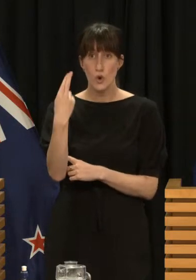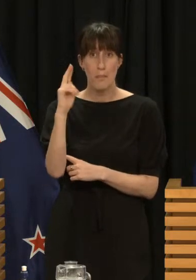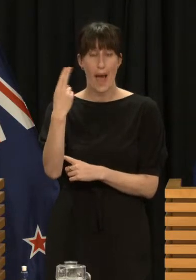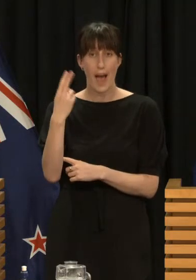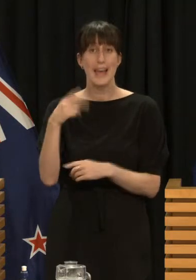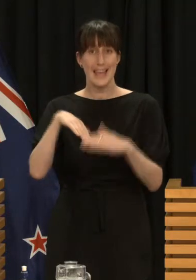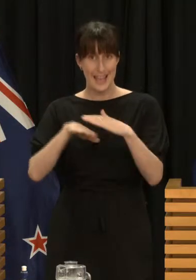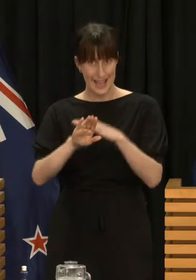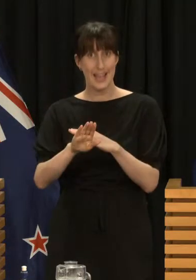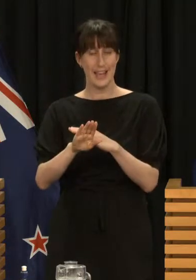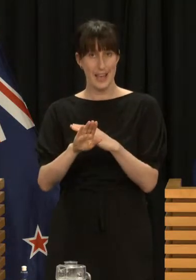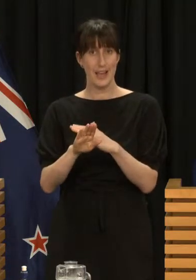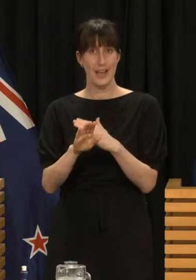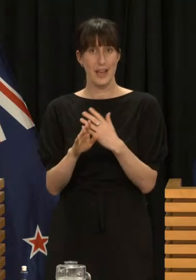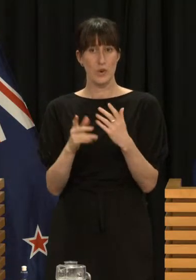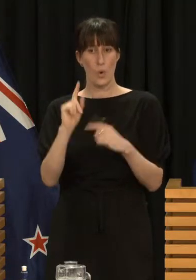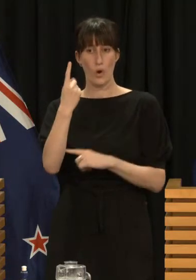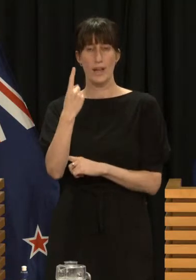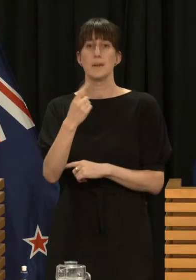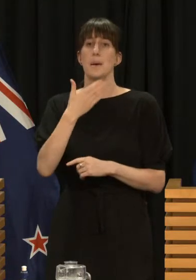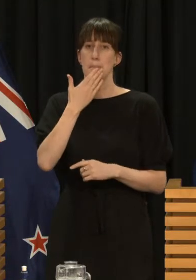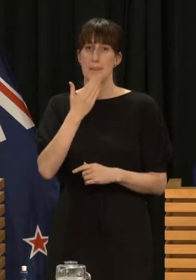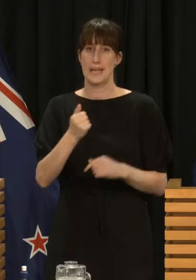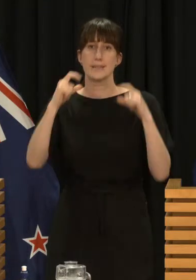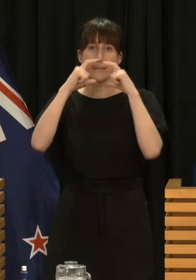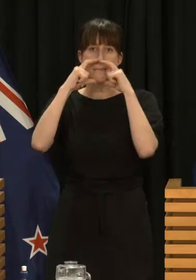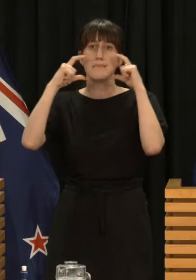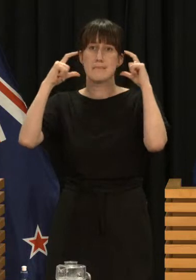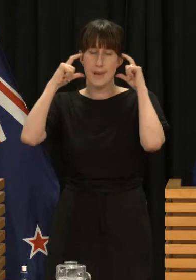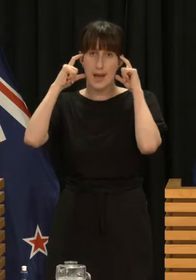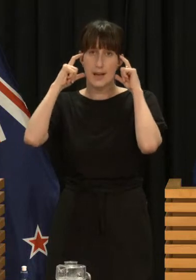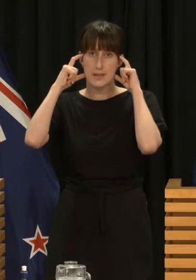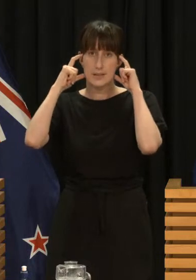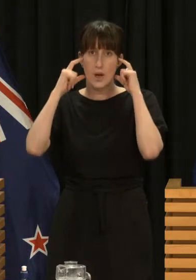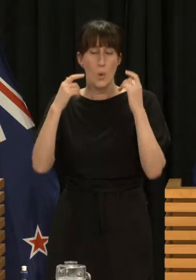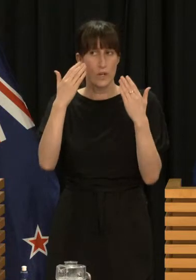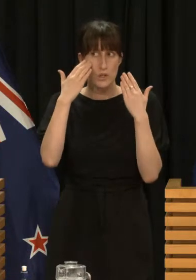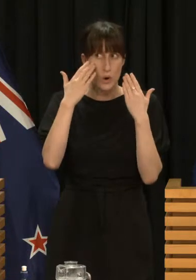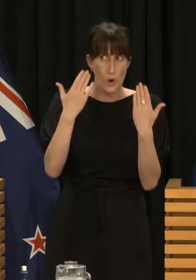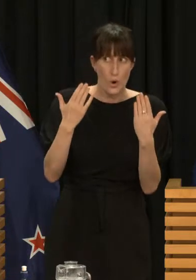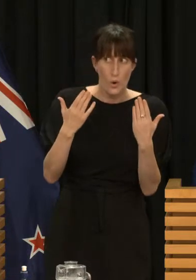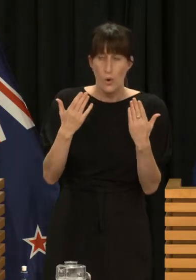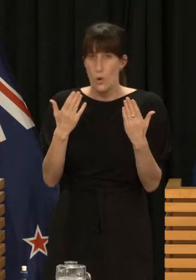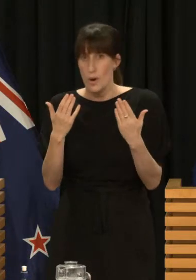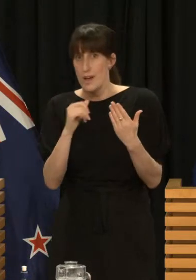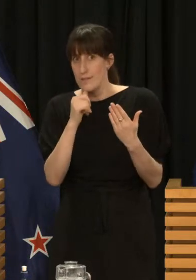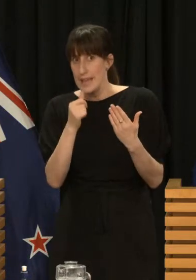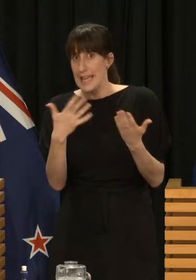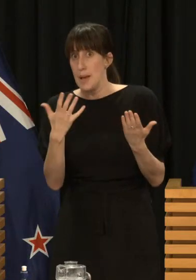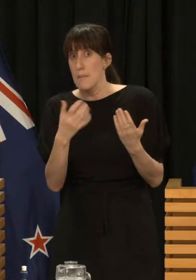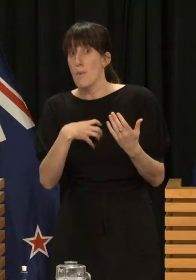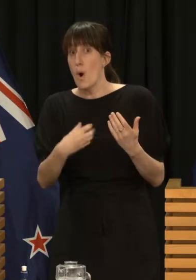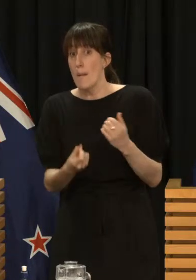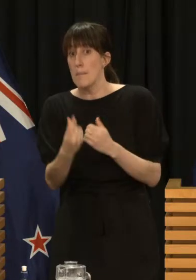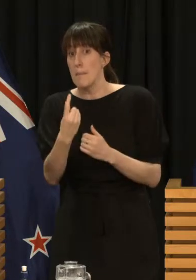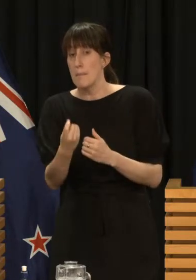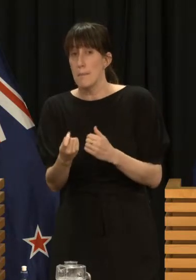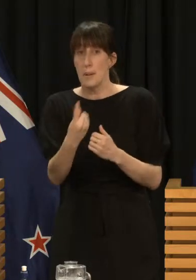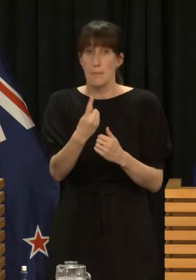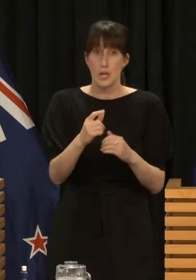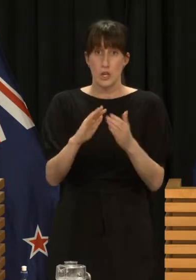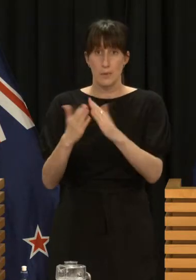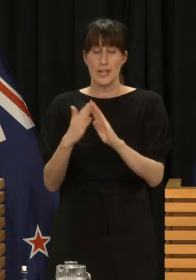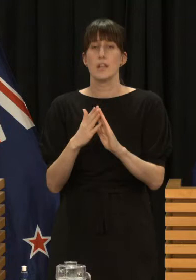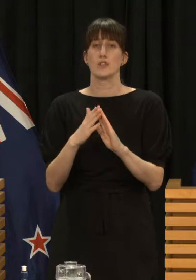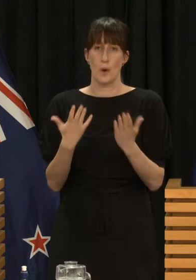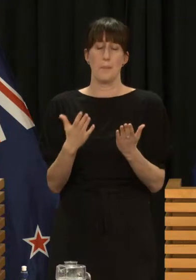be out there, so we need to continue to act with an abundance of caution. On Monday, I will be taking to Cabinet a public